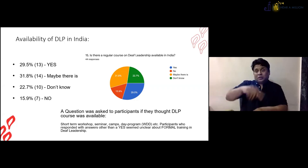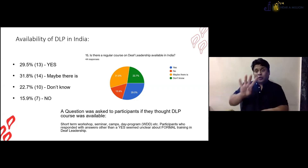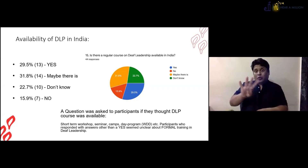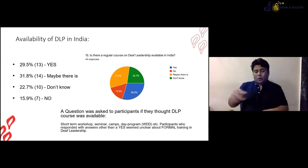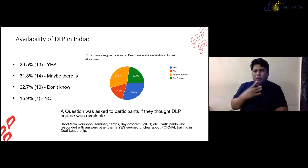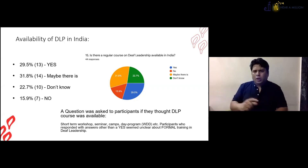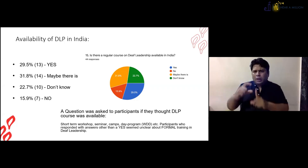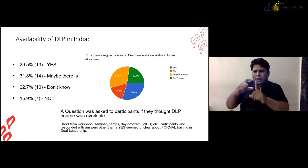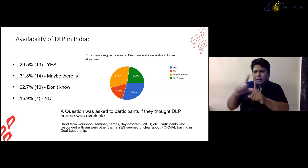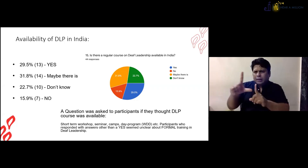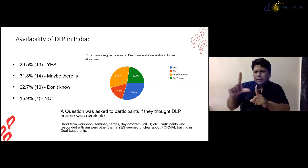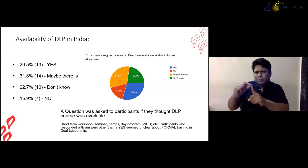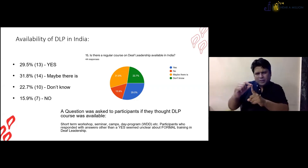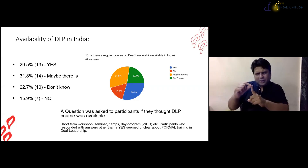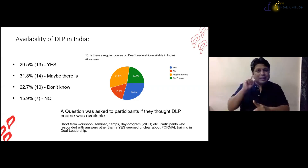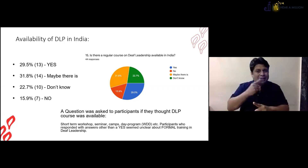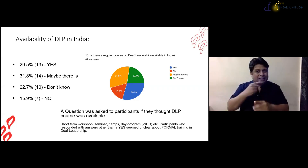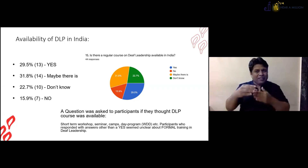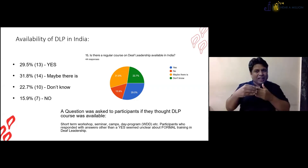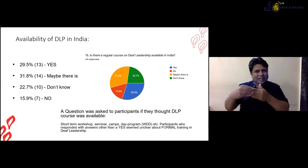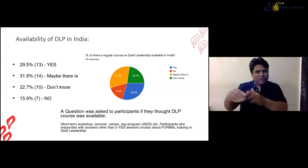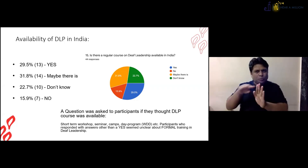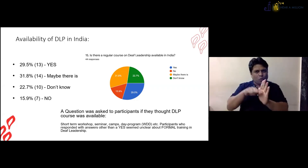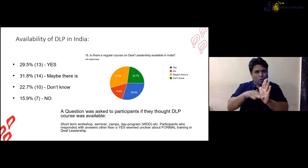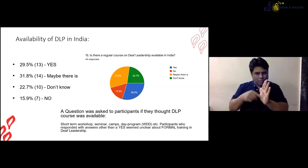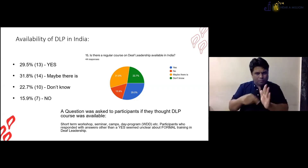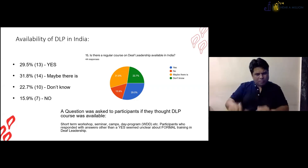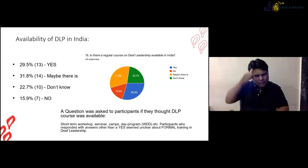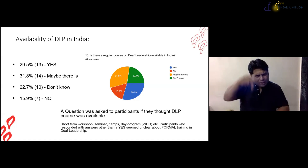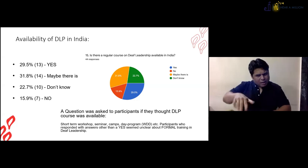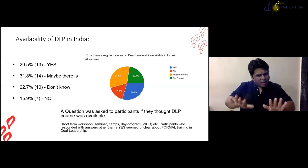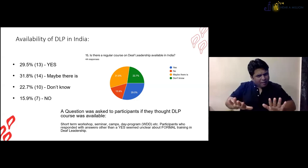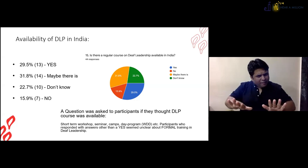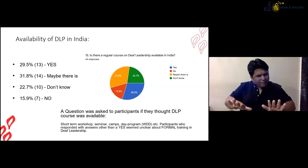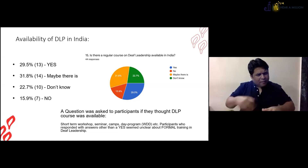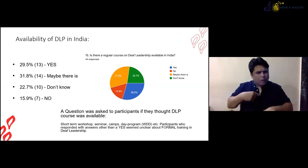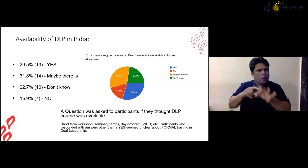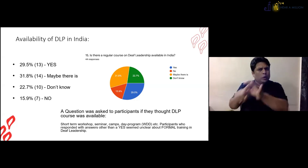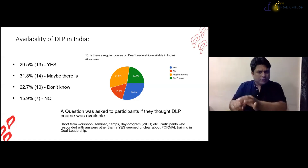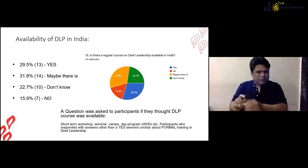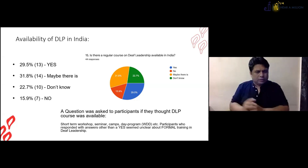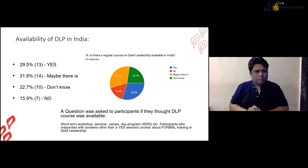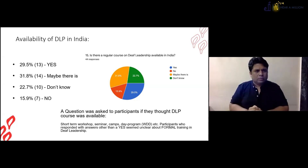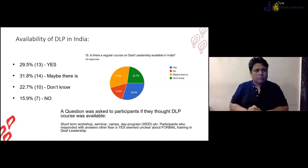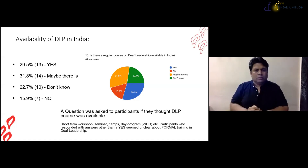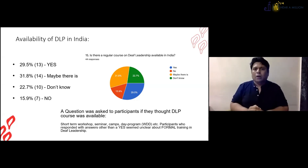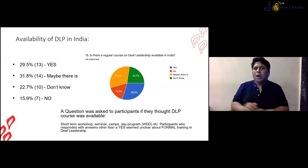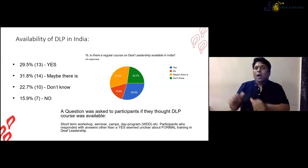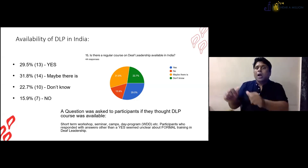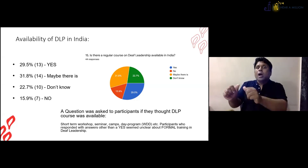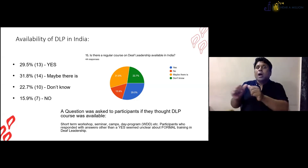So I asked them that, DLP program, the Deaf Leadership Program, do you think that we have that in